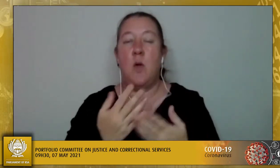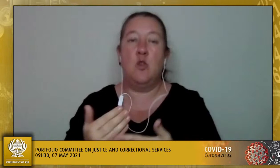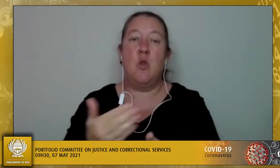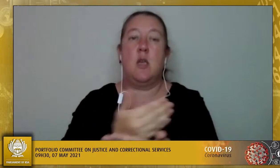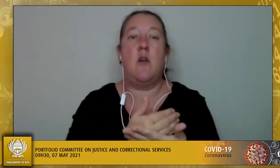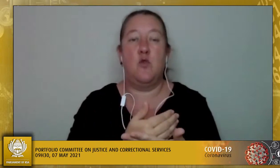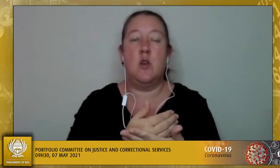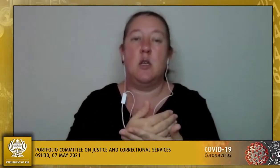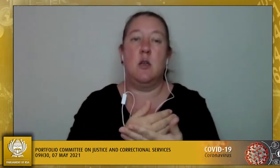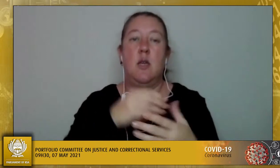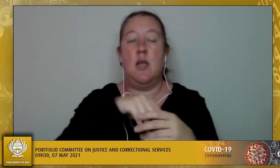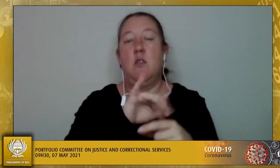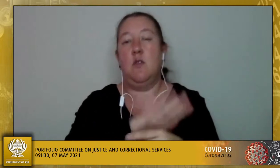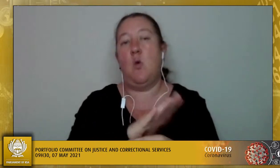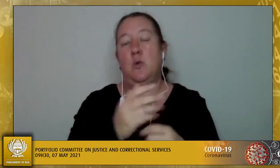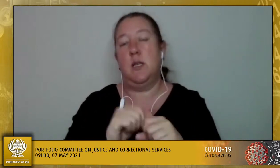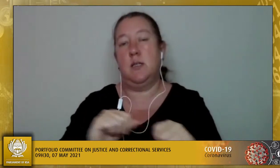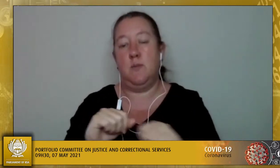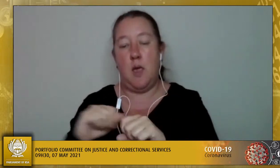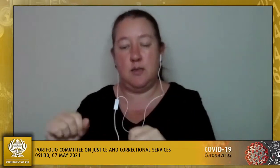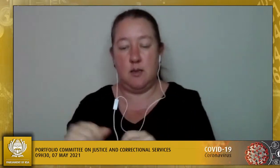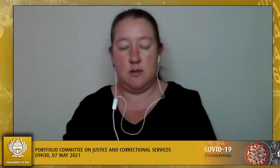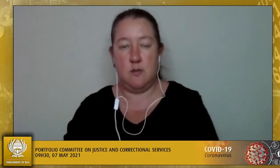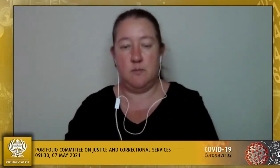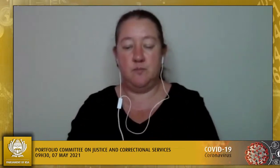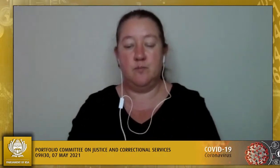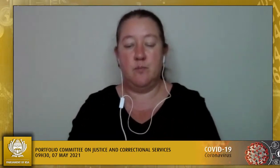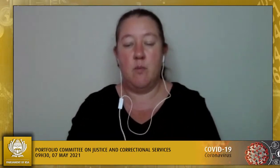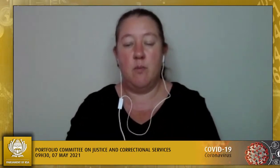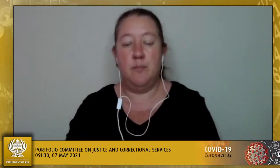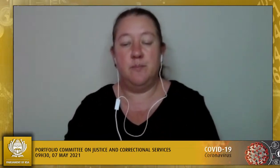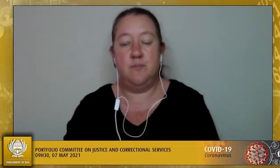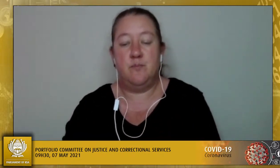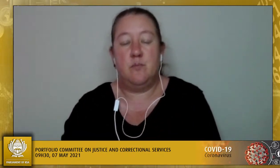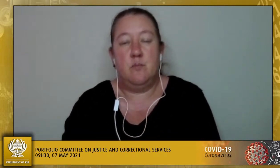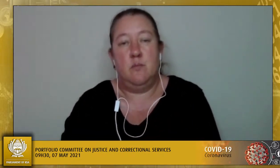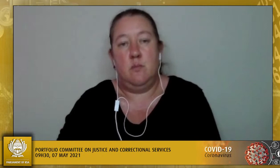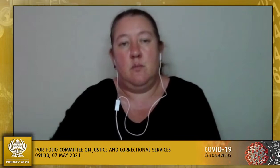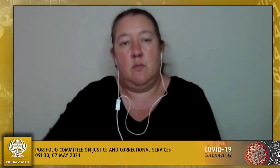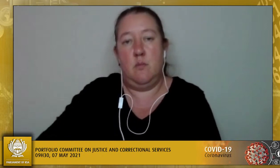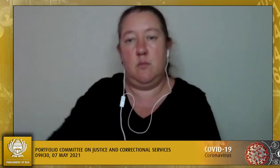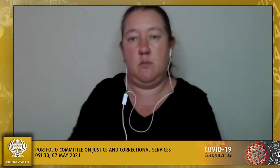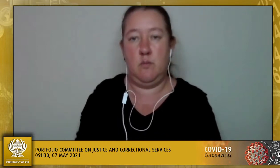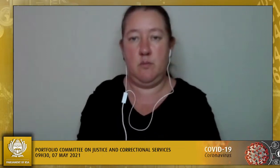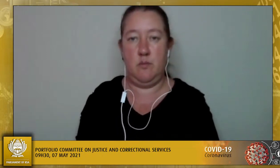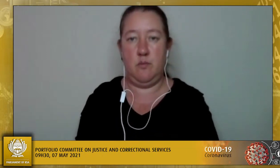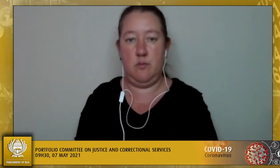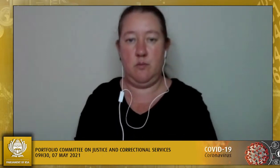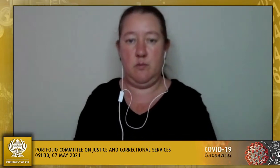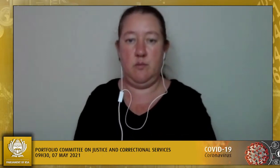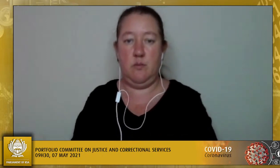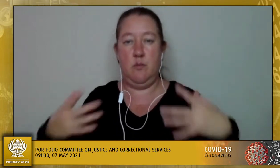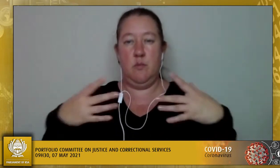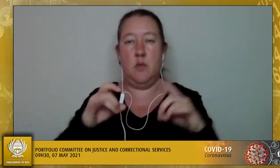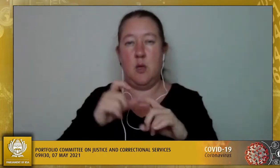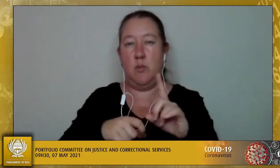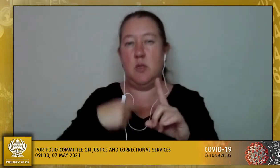in those spaces and uh Japan I think I